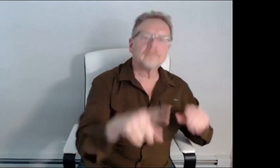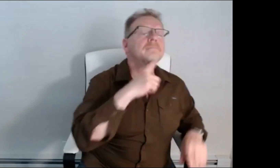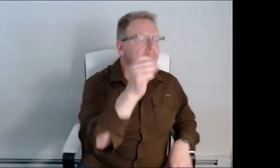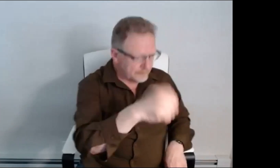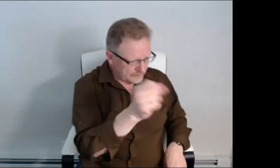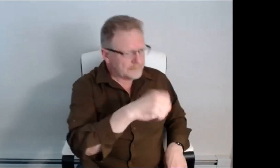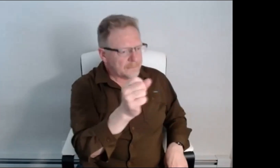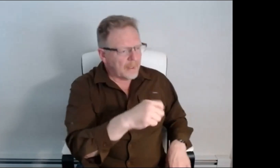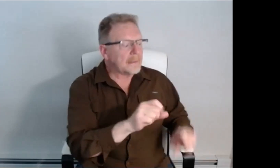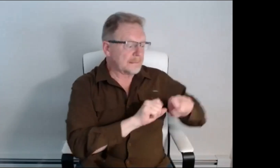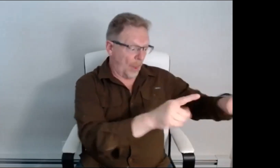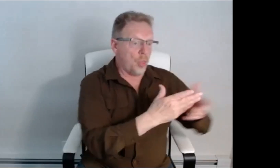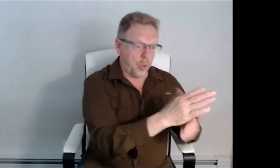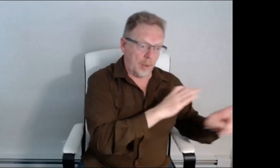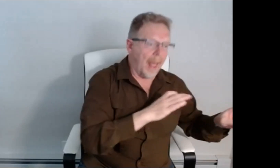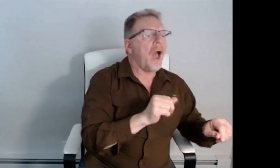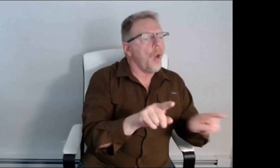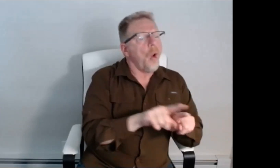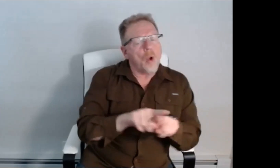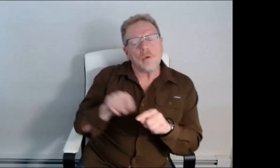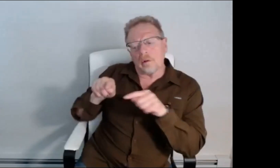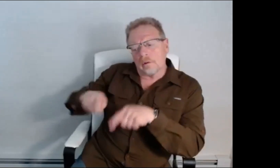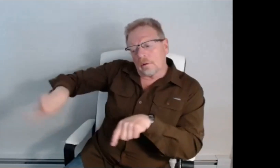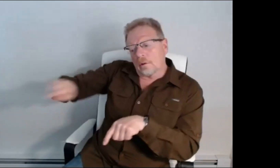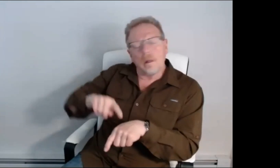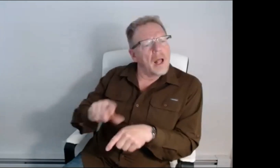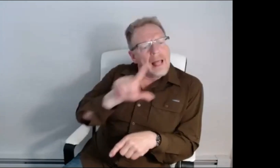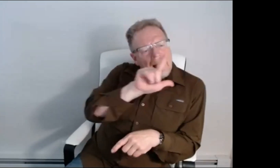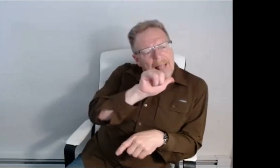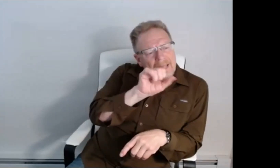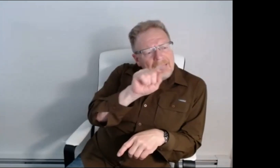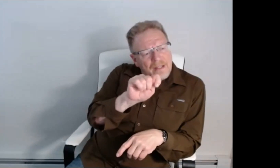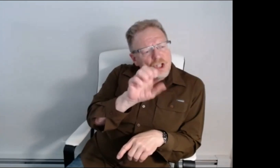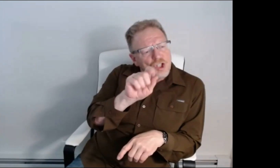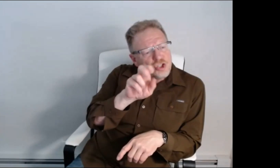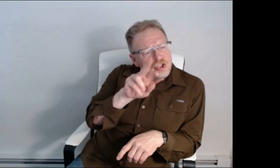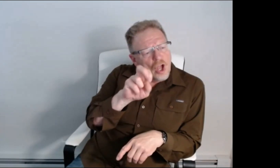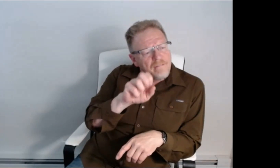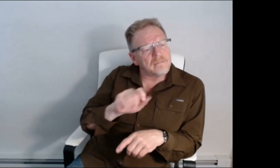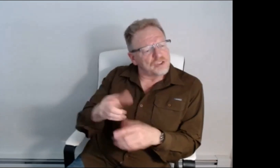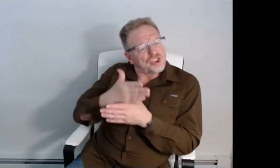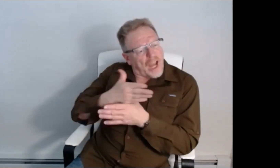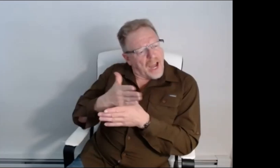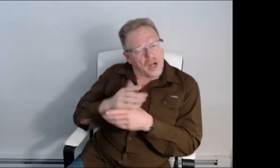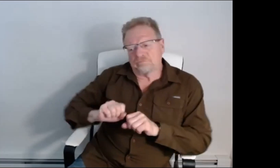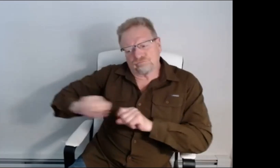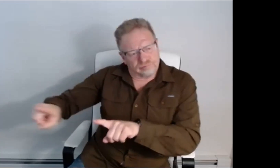can send it That's out great. on our listservs as well, so it's a general, but I think if we had a one drawn up by the commission that looks